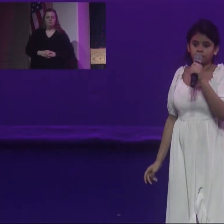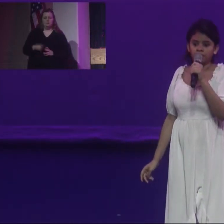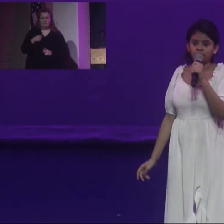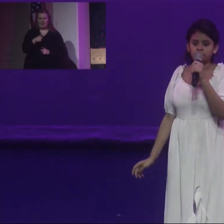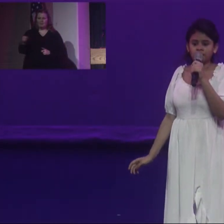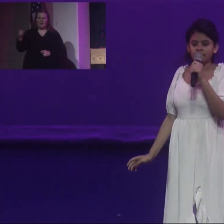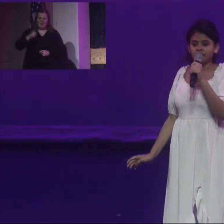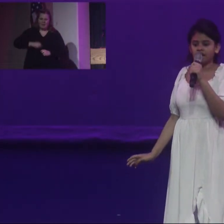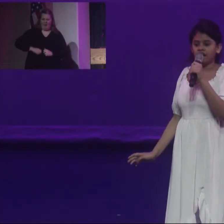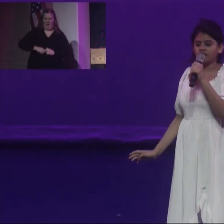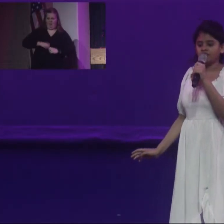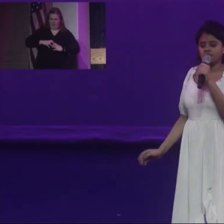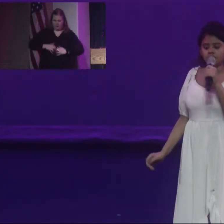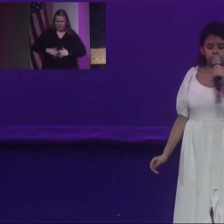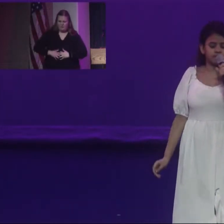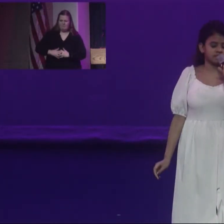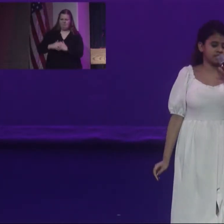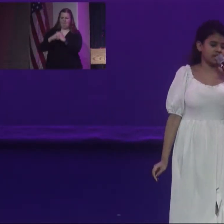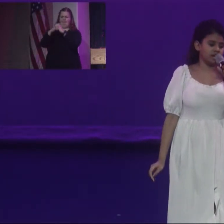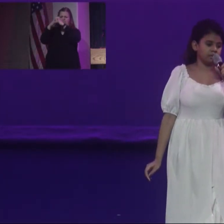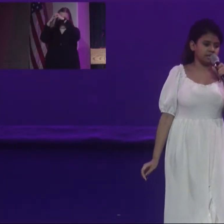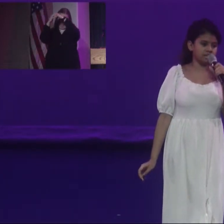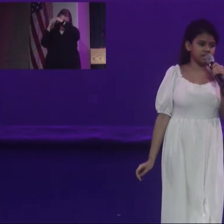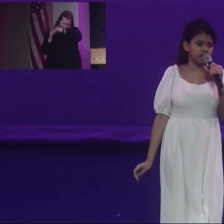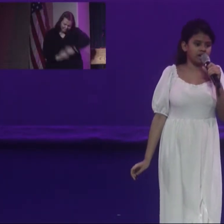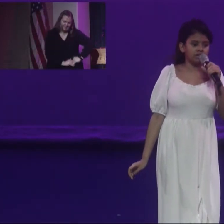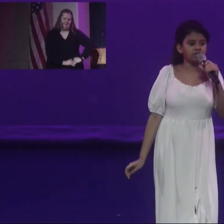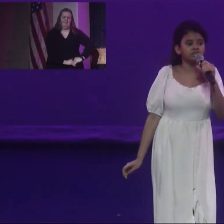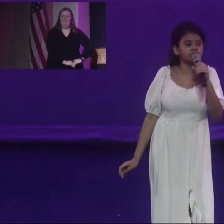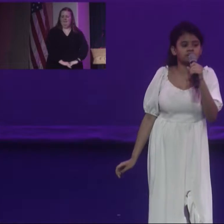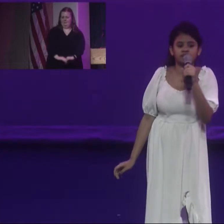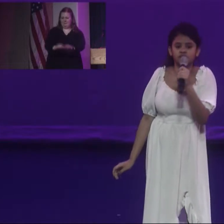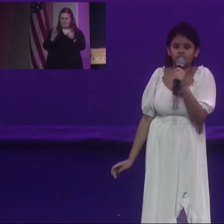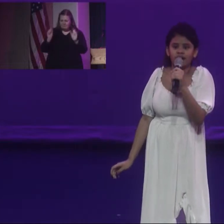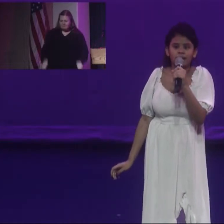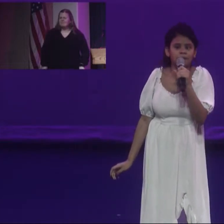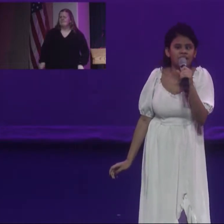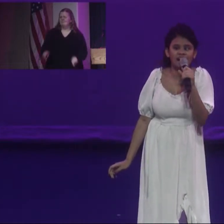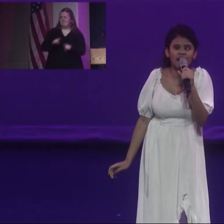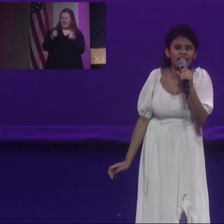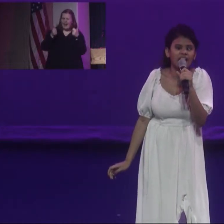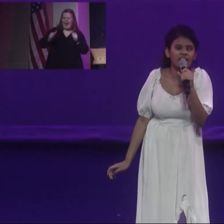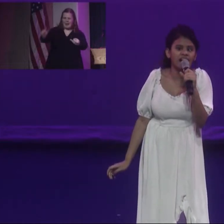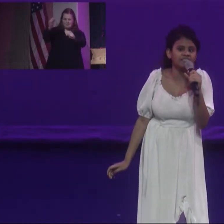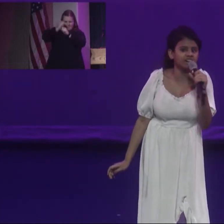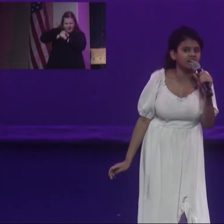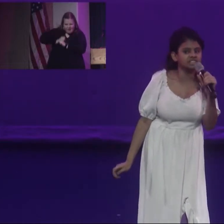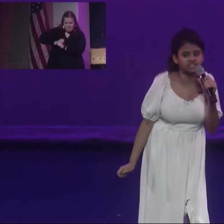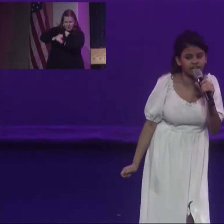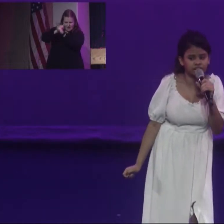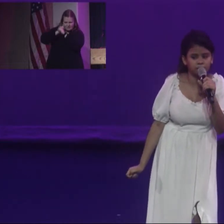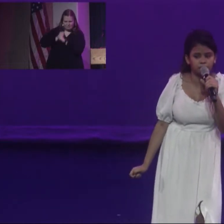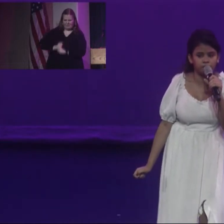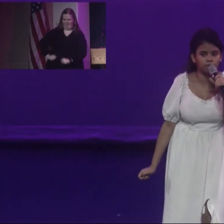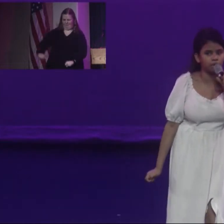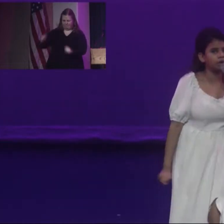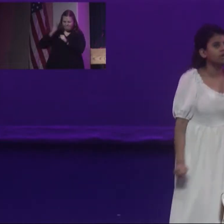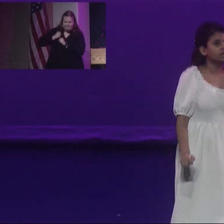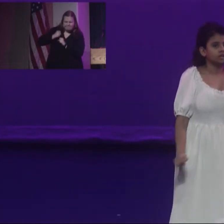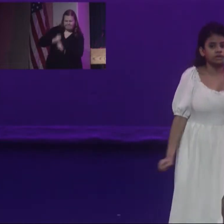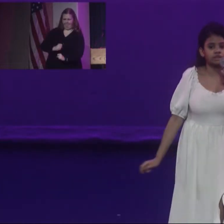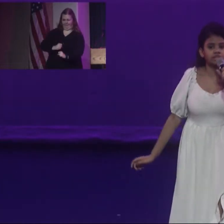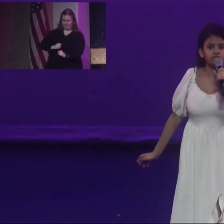You can build me up, you can tear me down, you can try, but I'm